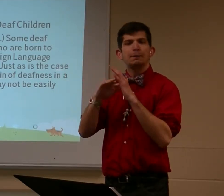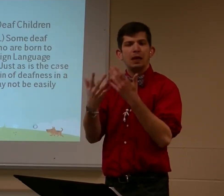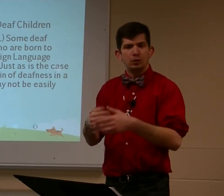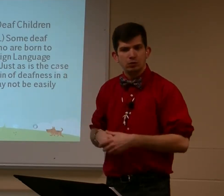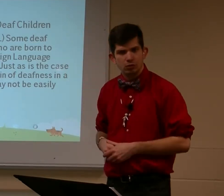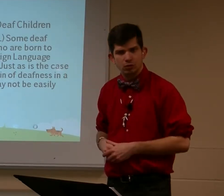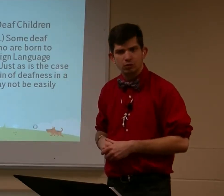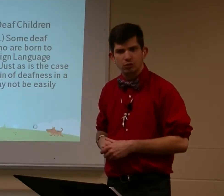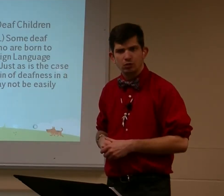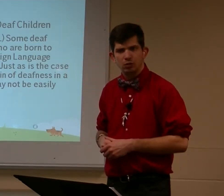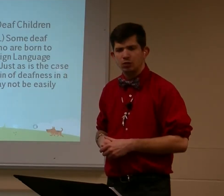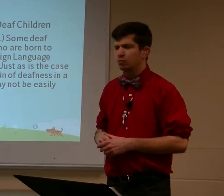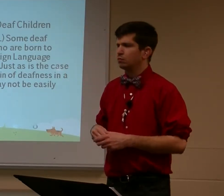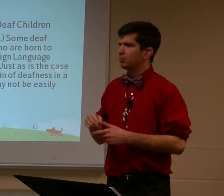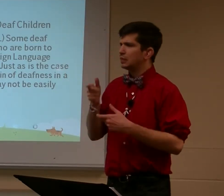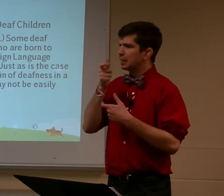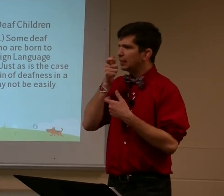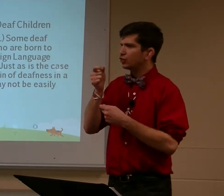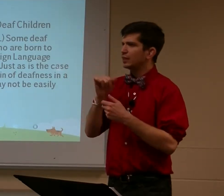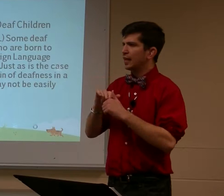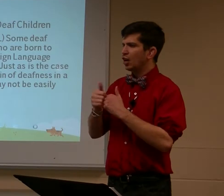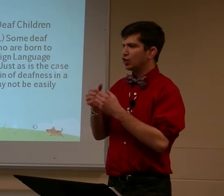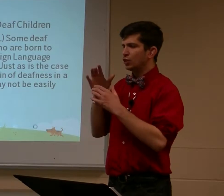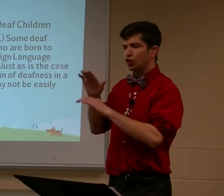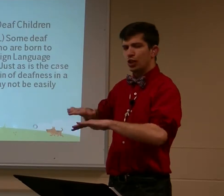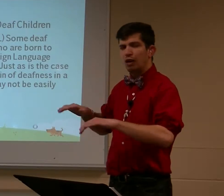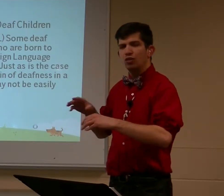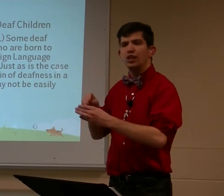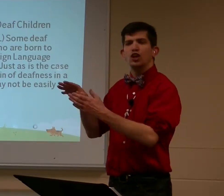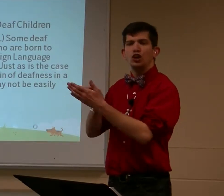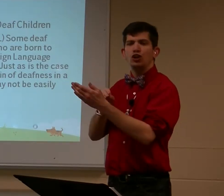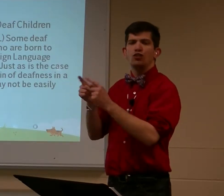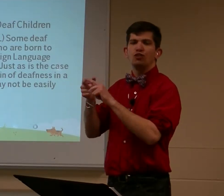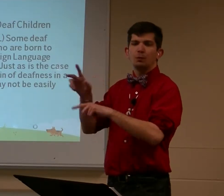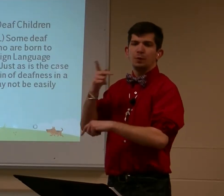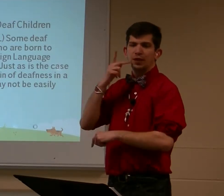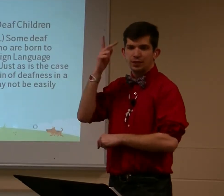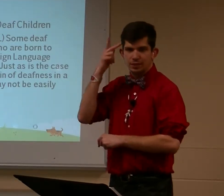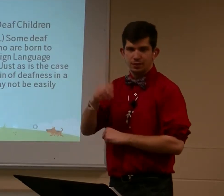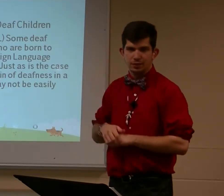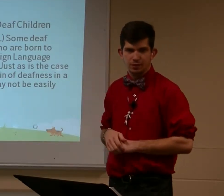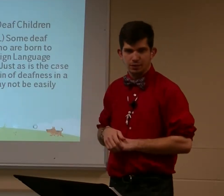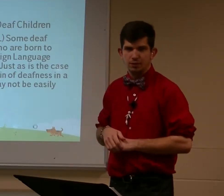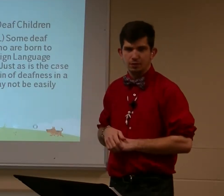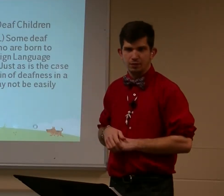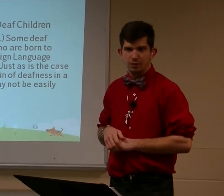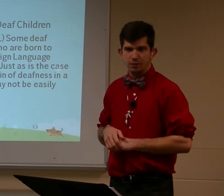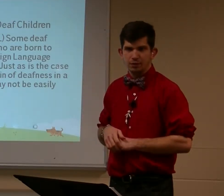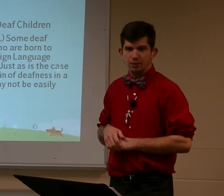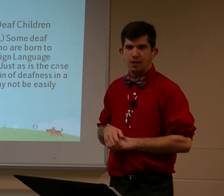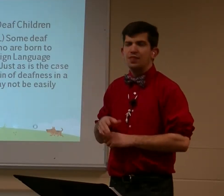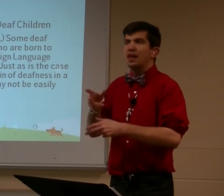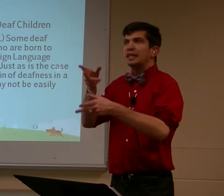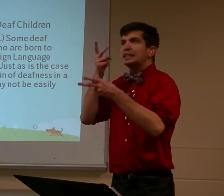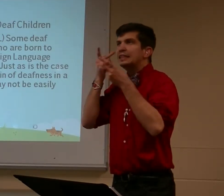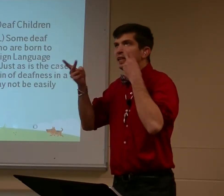Bible. It's interesting how the child can learn from their parent. They can see